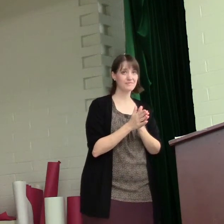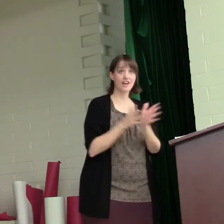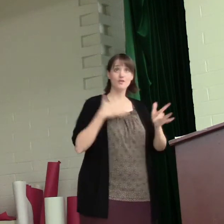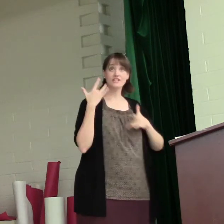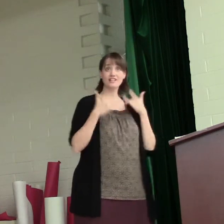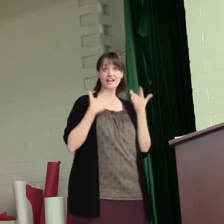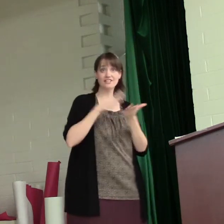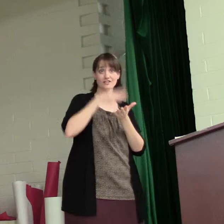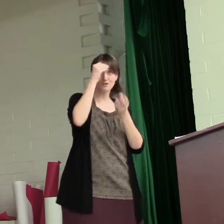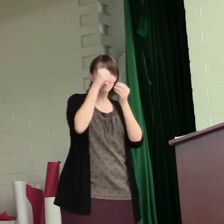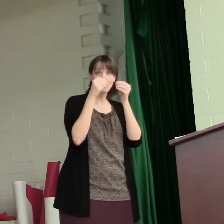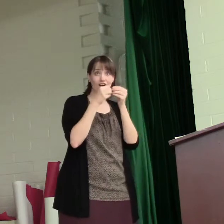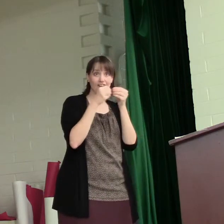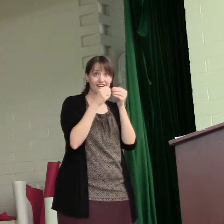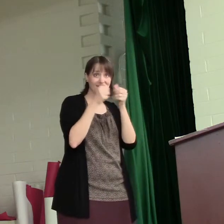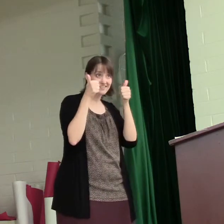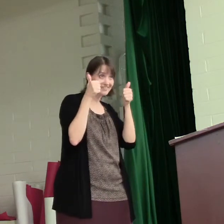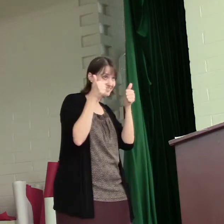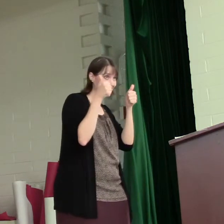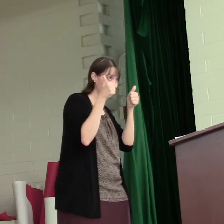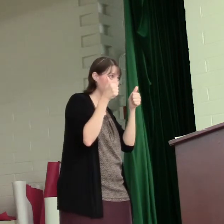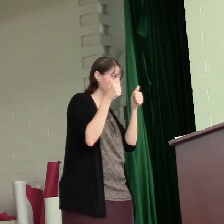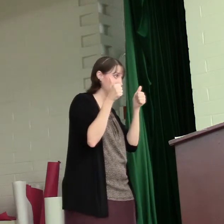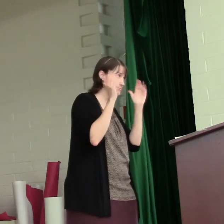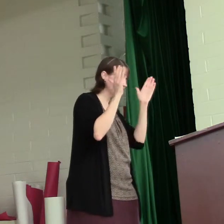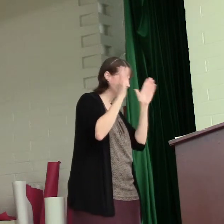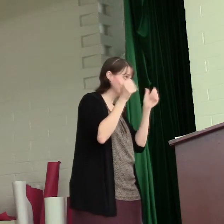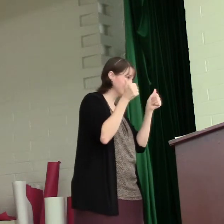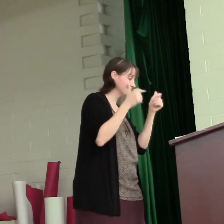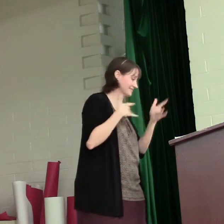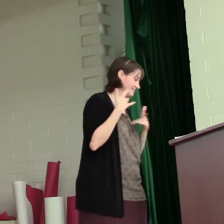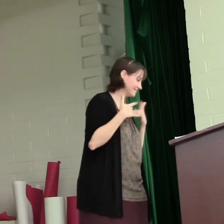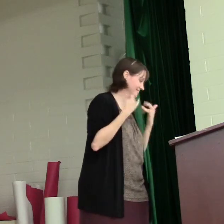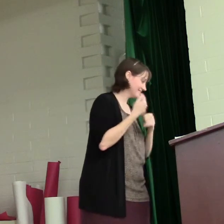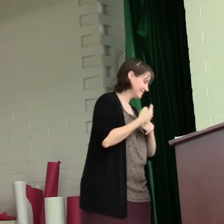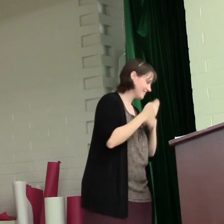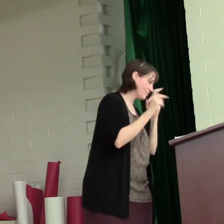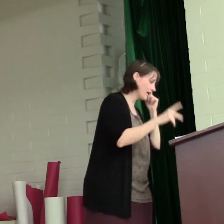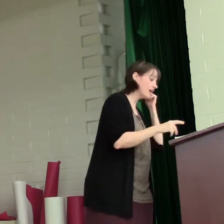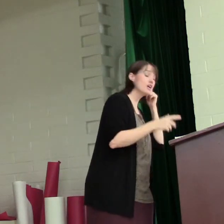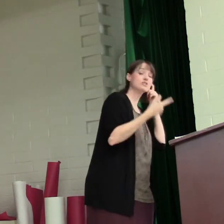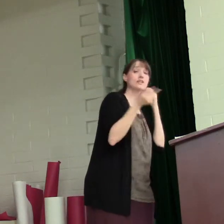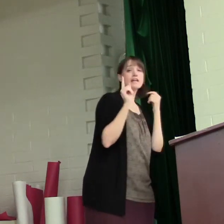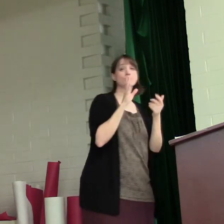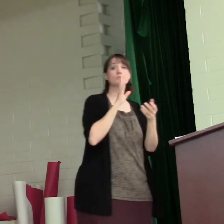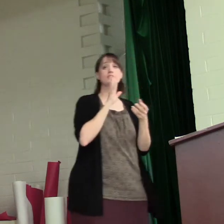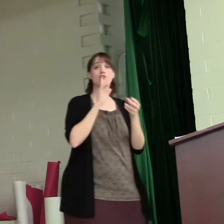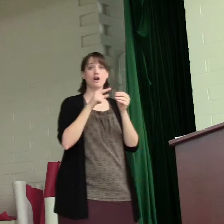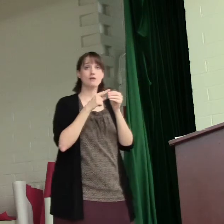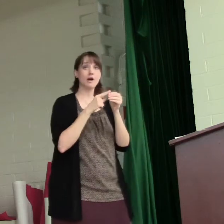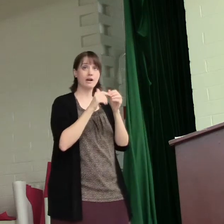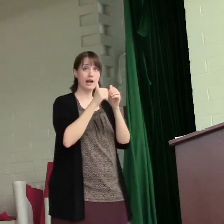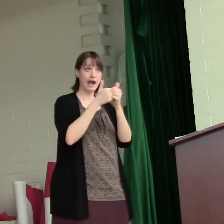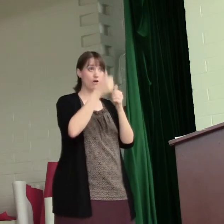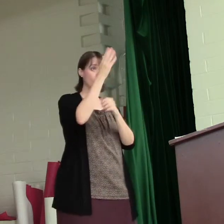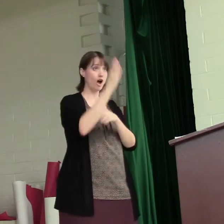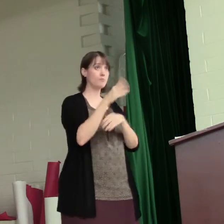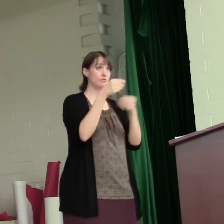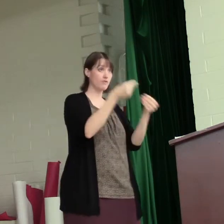Are you excited to learn more? Anybody? Okay, so last week we did talk about how God